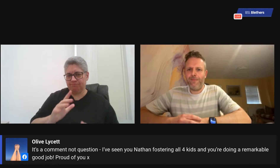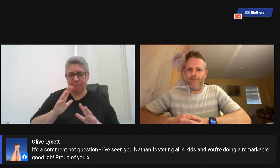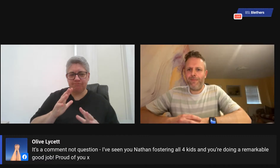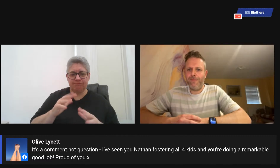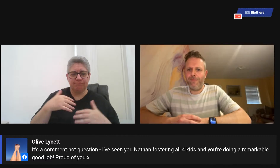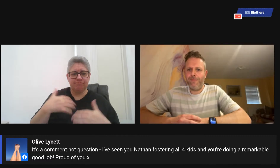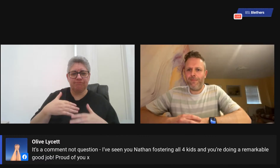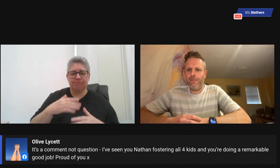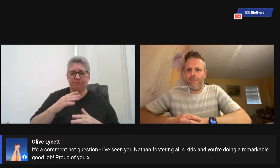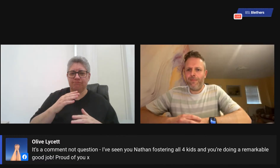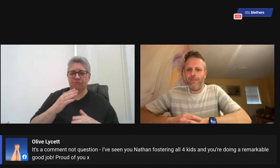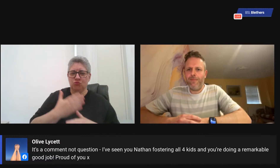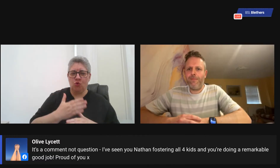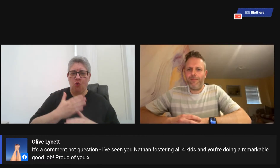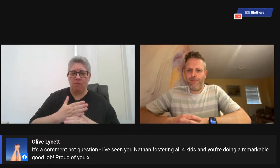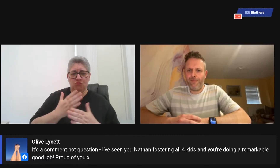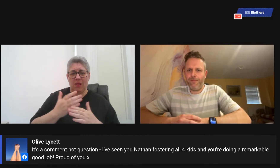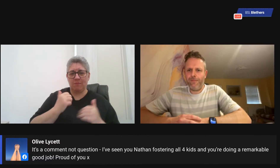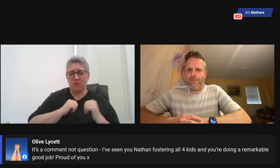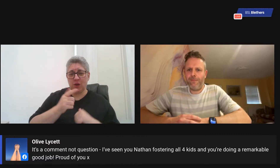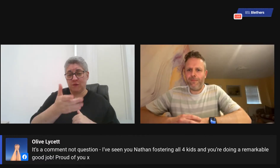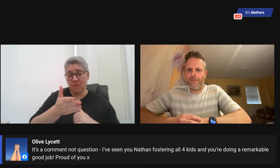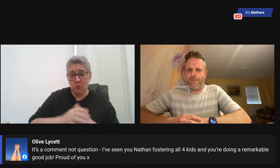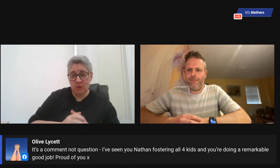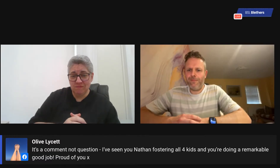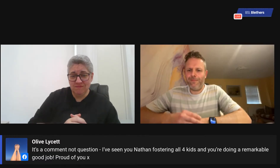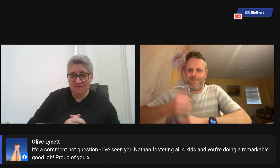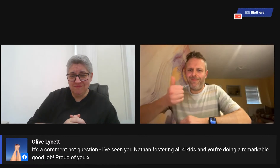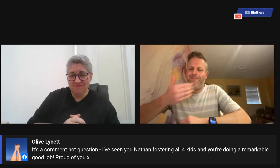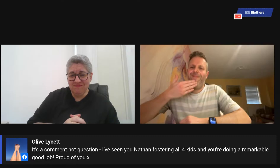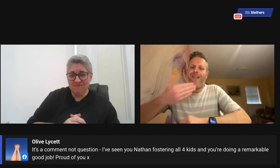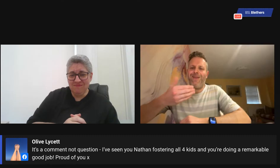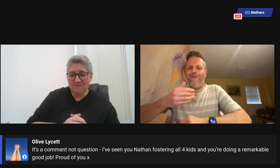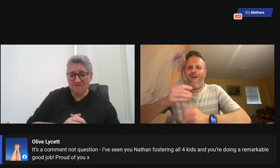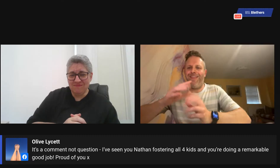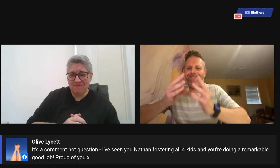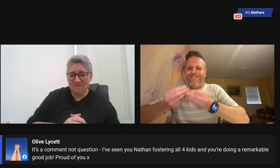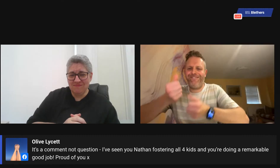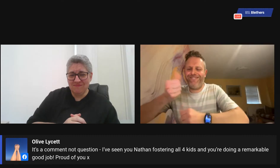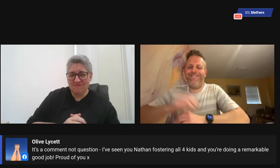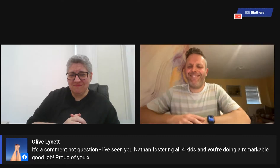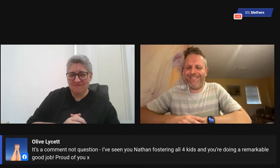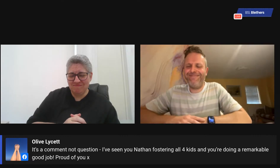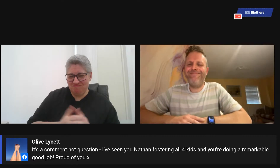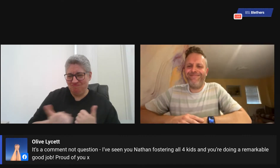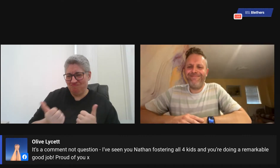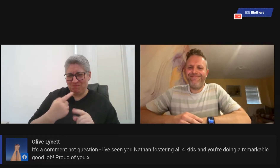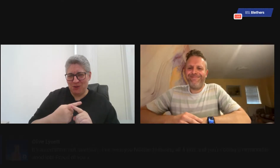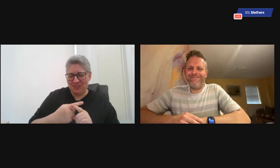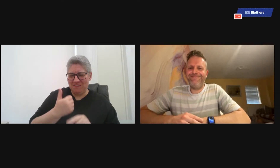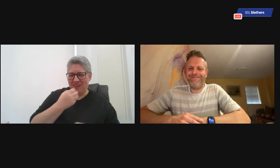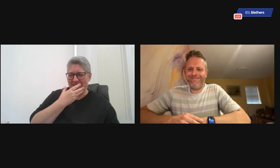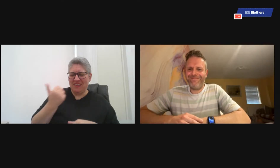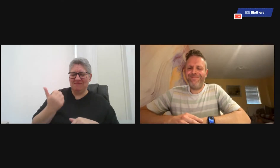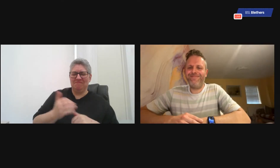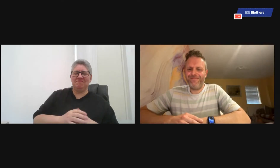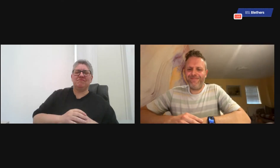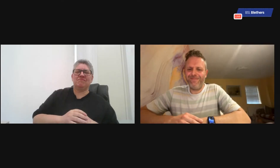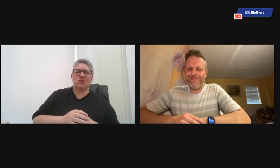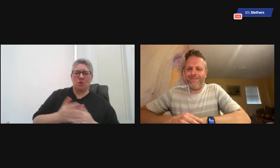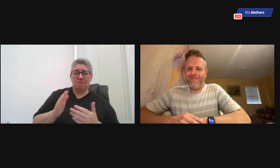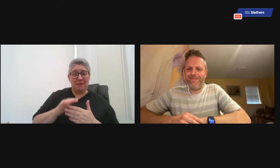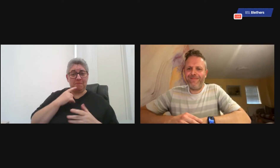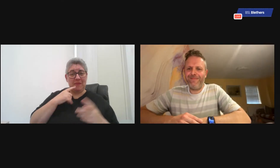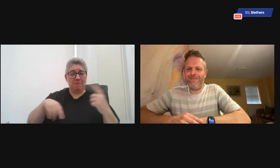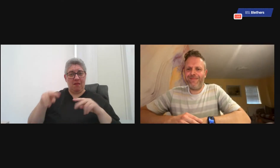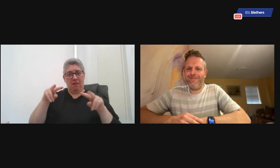Olive says it's a comment, not a question. I've seen you, Nathan, fostering all 4 kids, and you're doing a remarkable job. Very proud of you. That's a